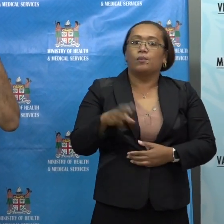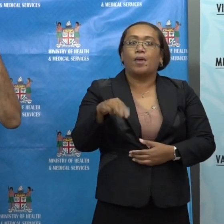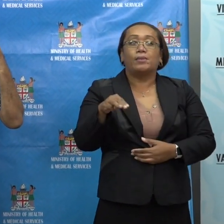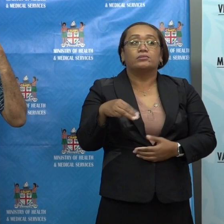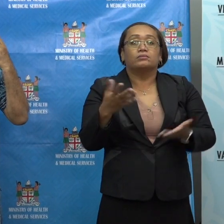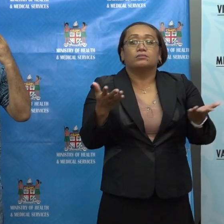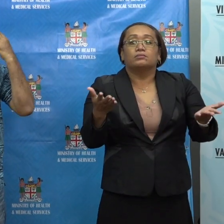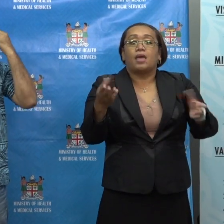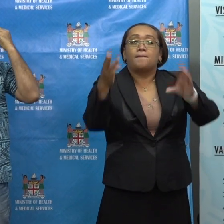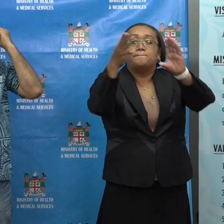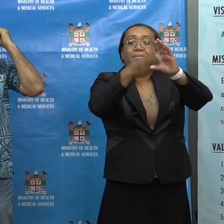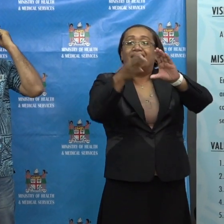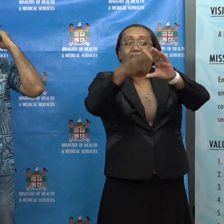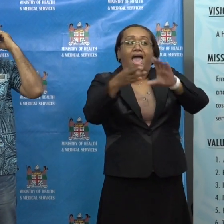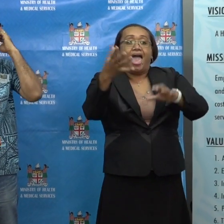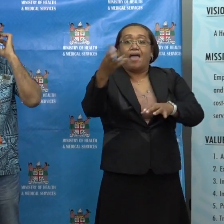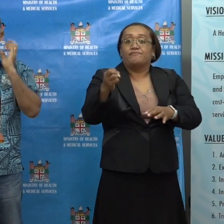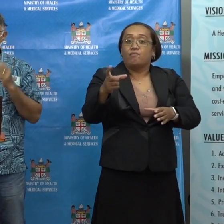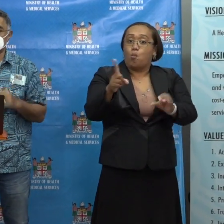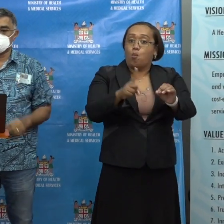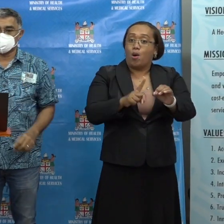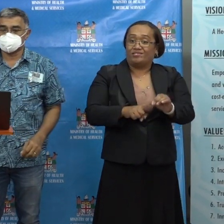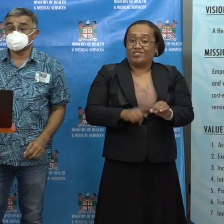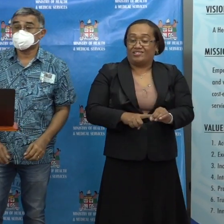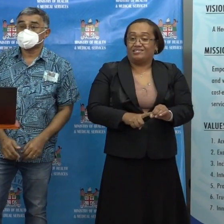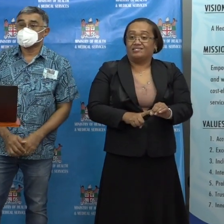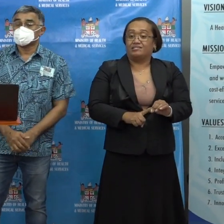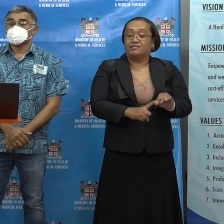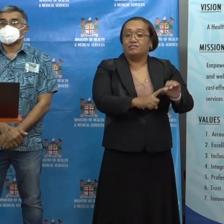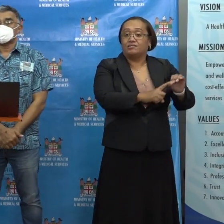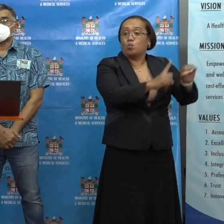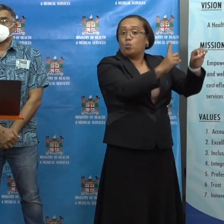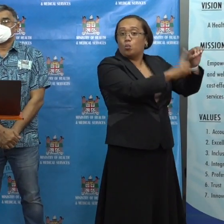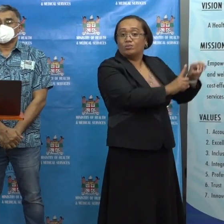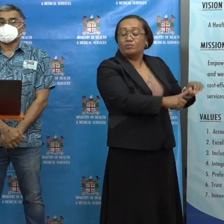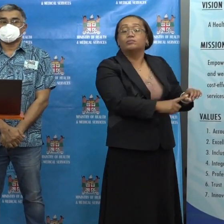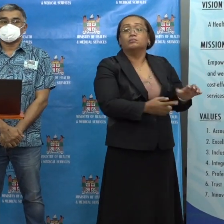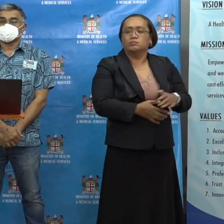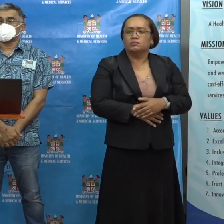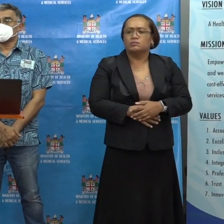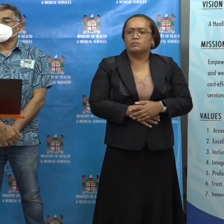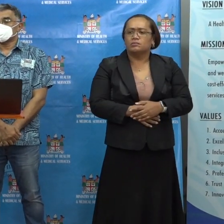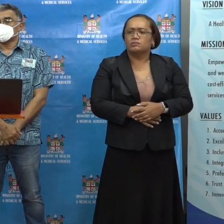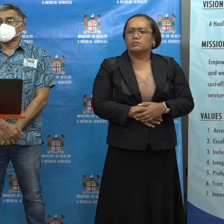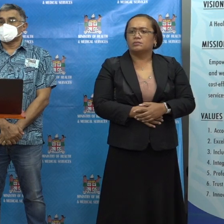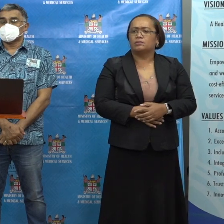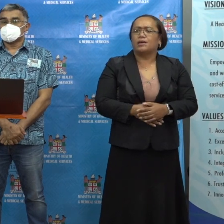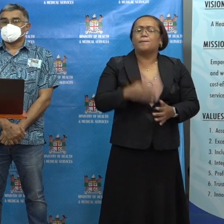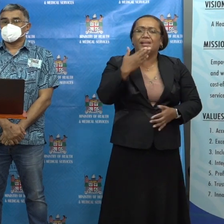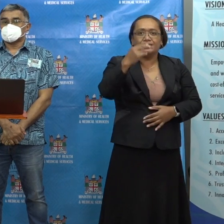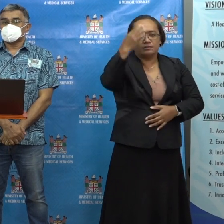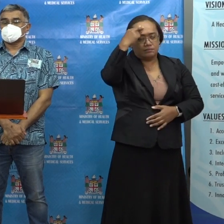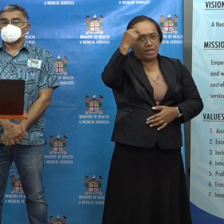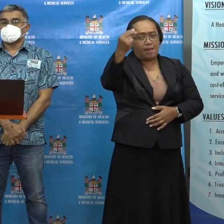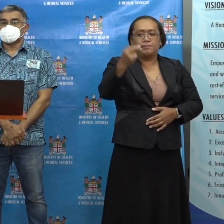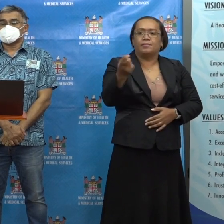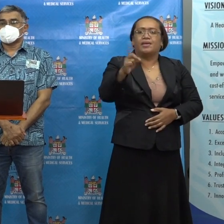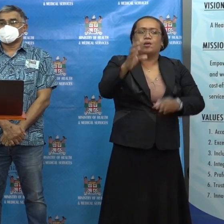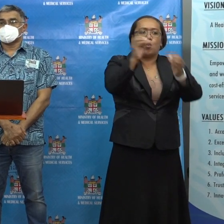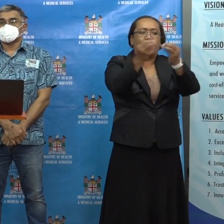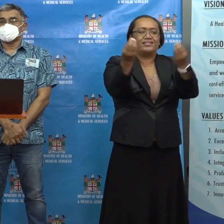to questions. Please raise your hand and also your name and organization you're